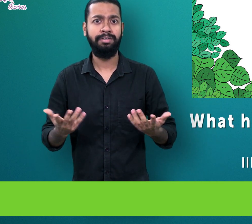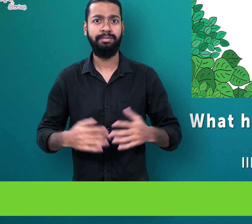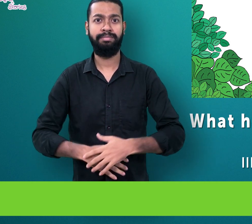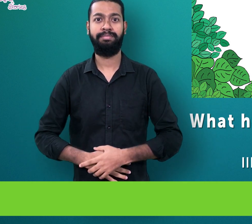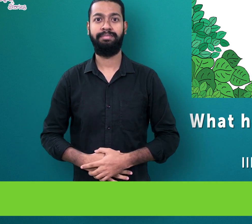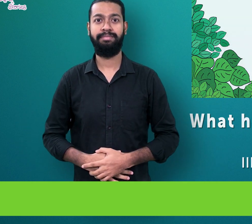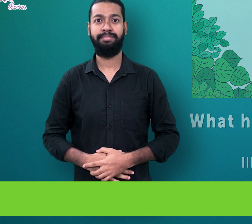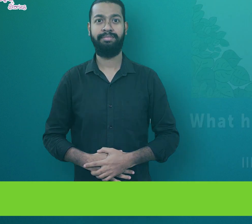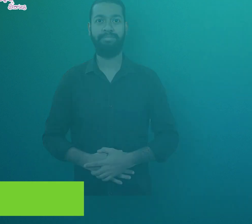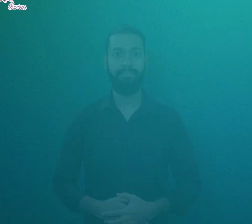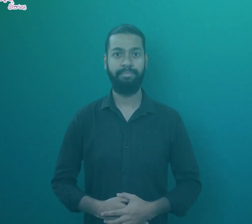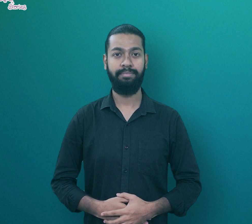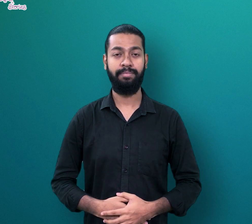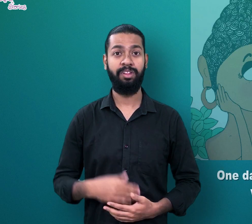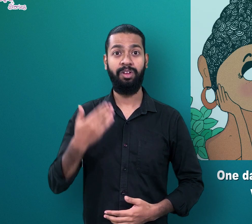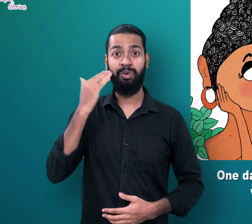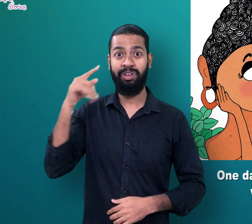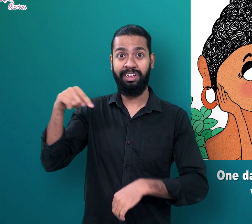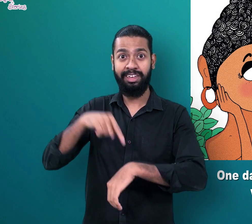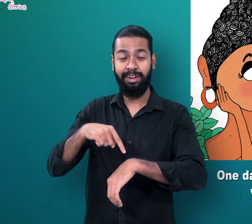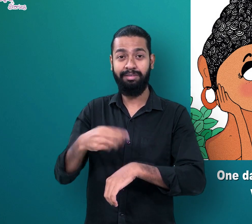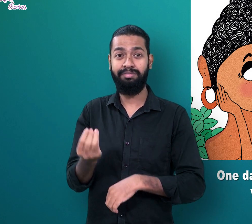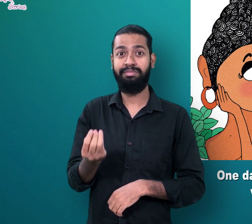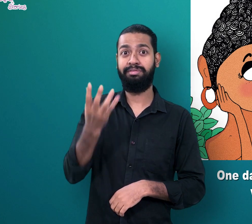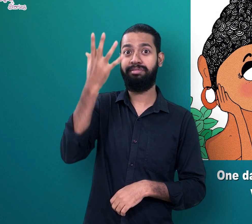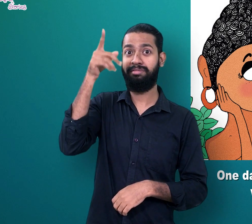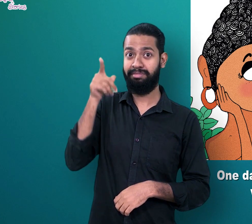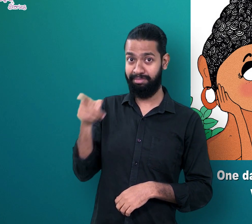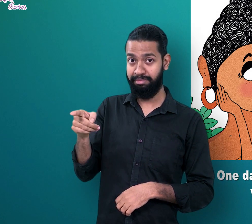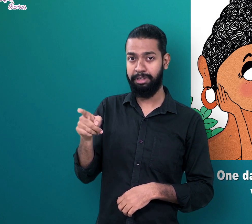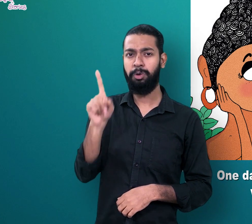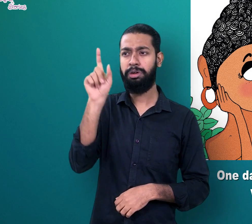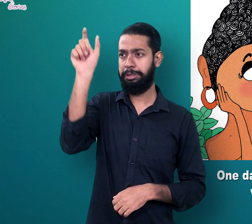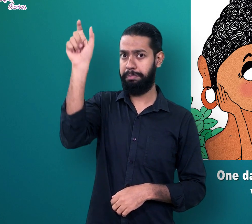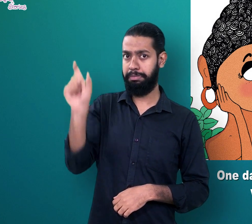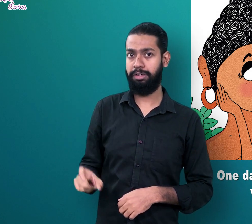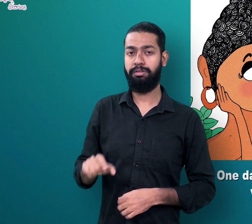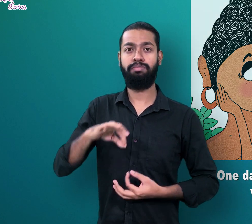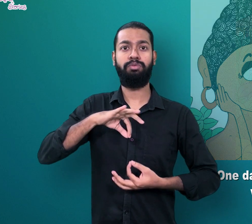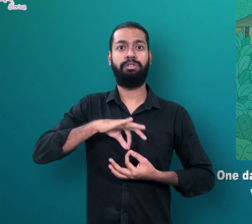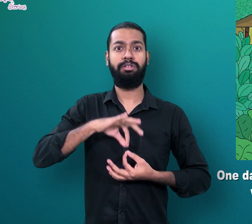Devasmita Dasgupta. One day, the great Buddha was taking a walk around the monastery.